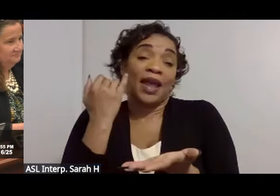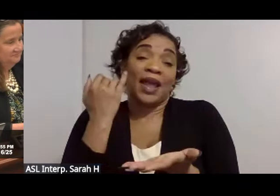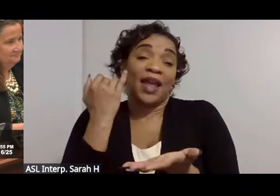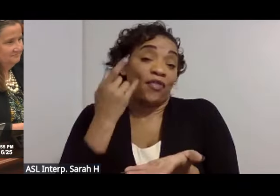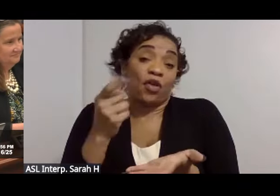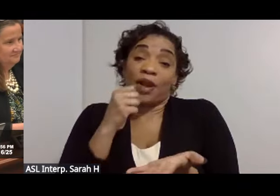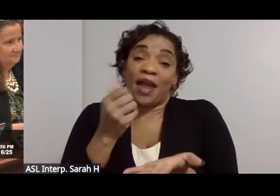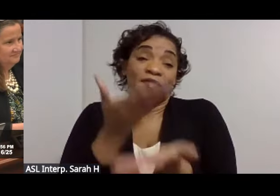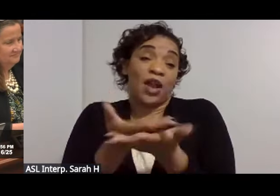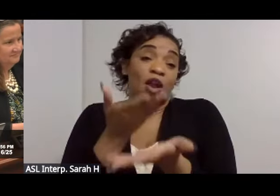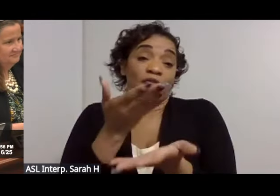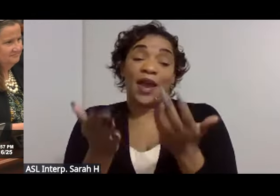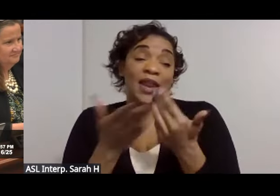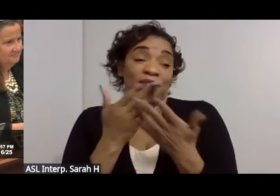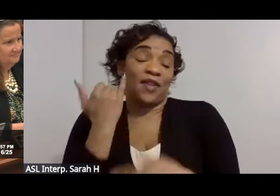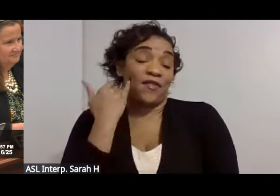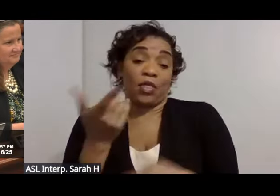citizens.